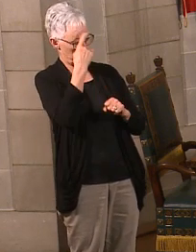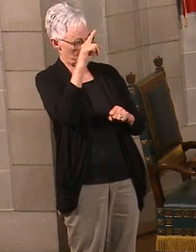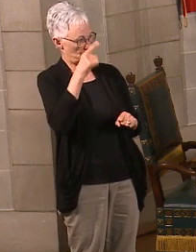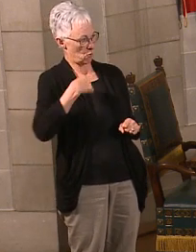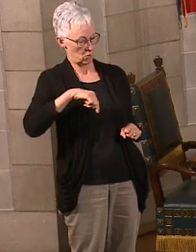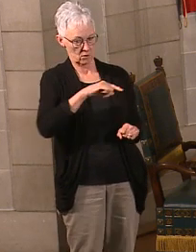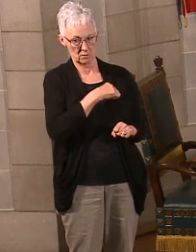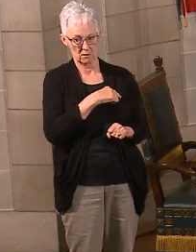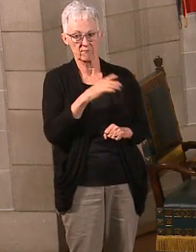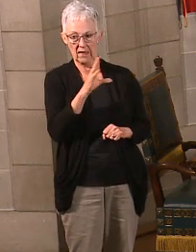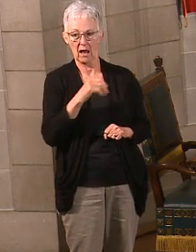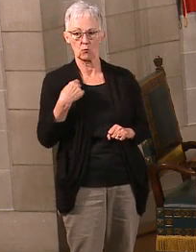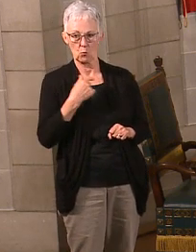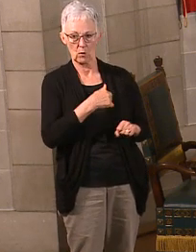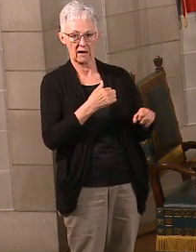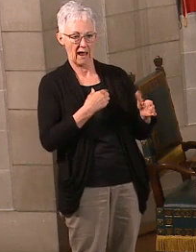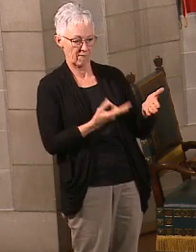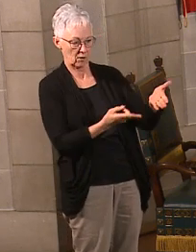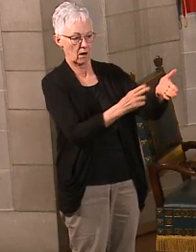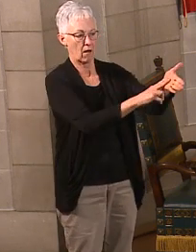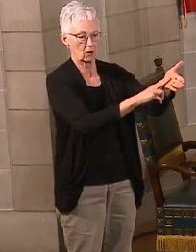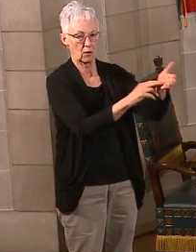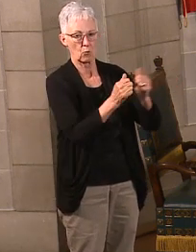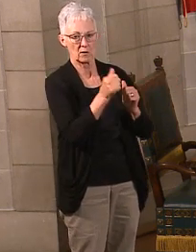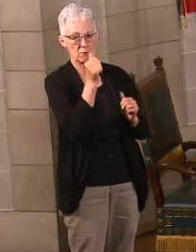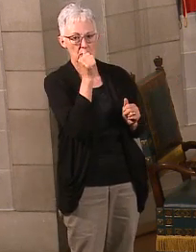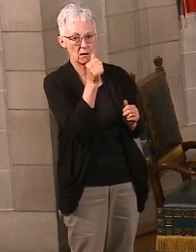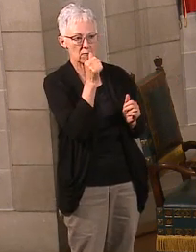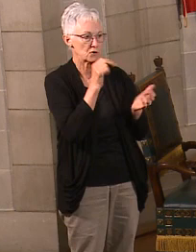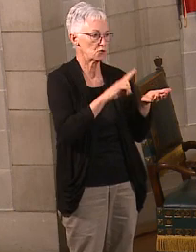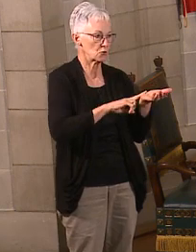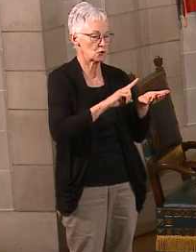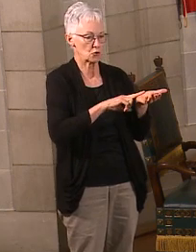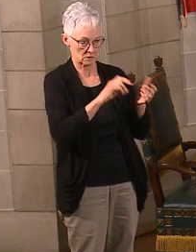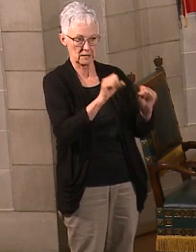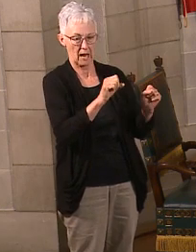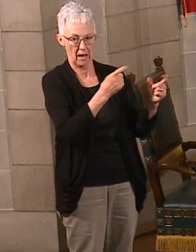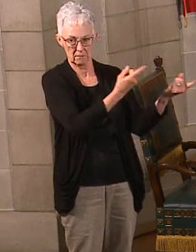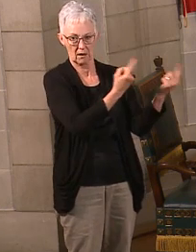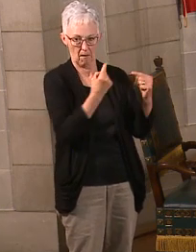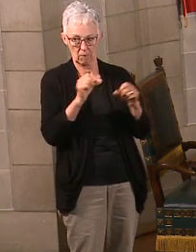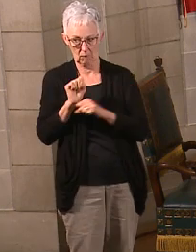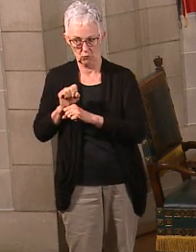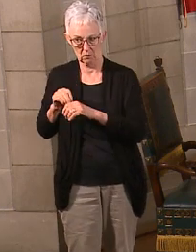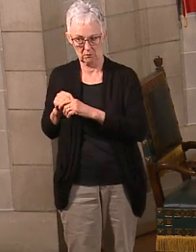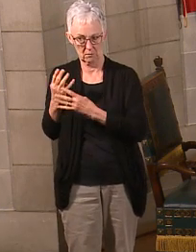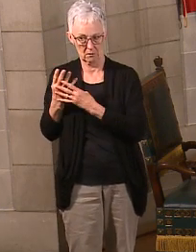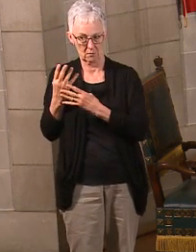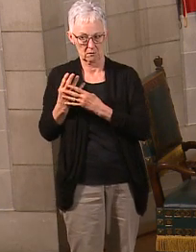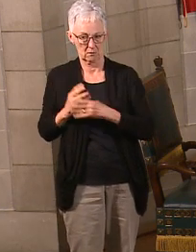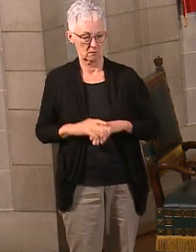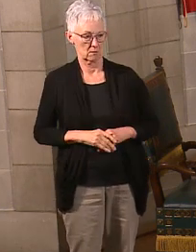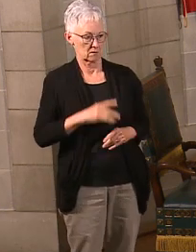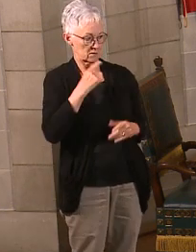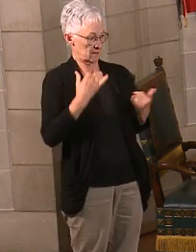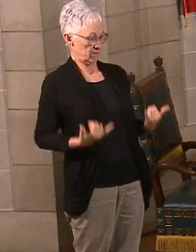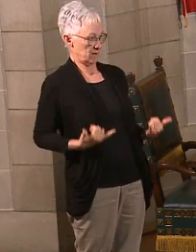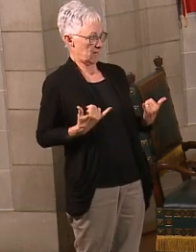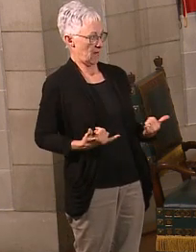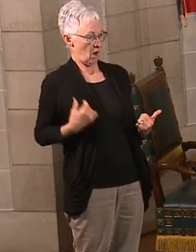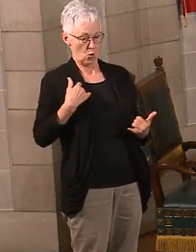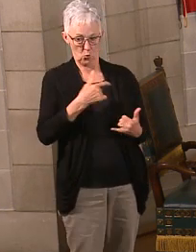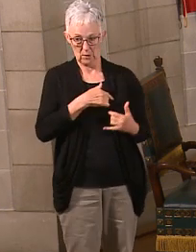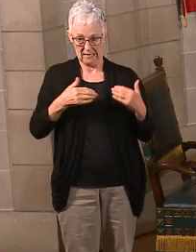we have contracted services as well. I honestly believe that right now we're offering greater access